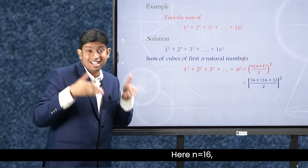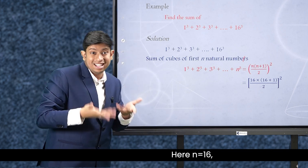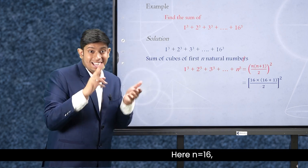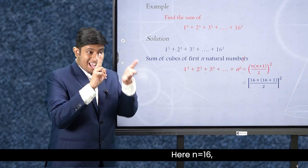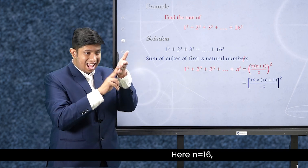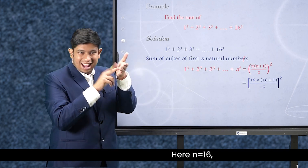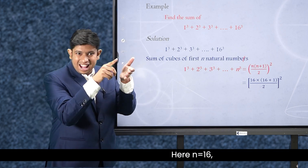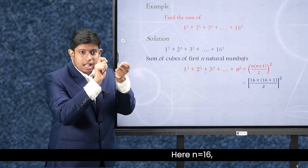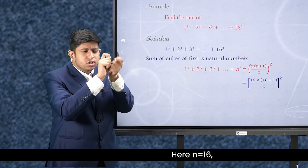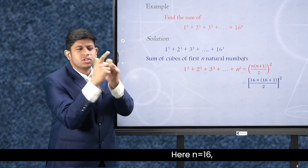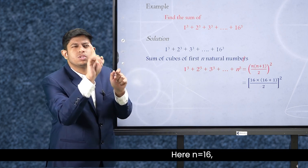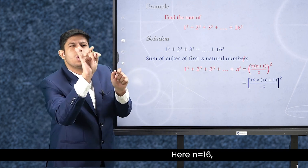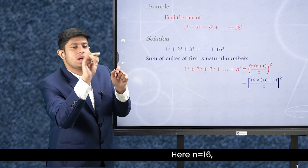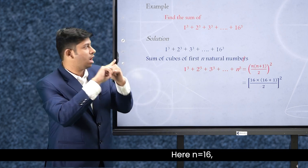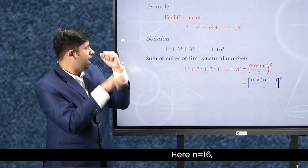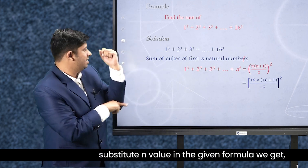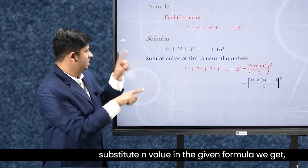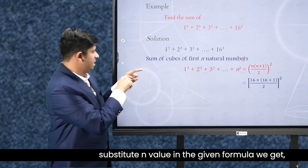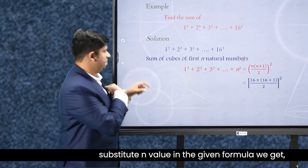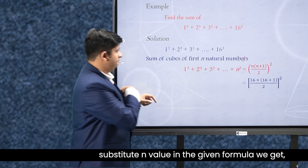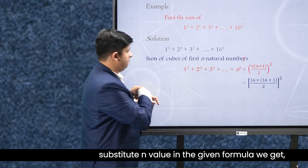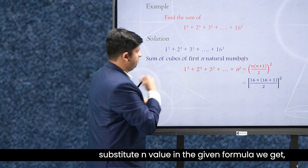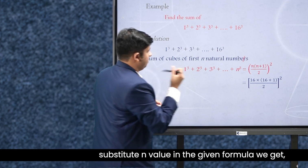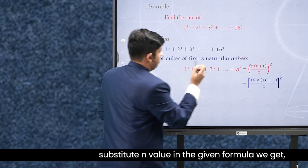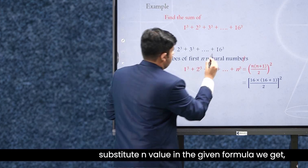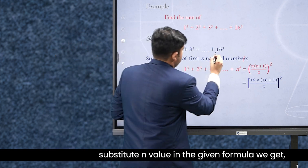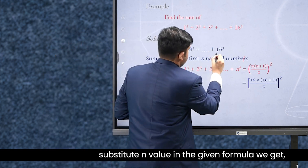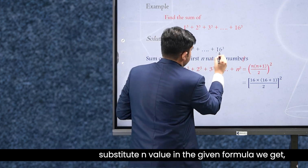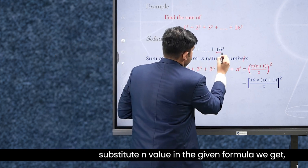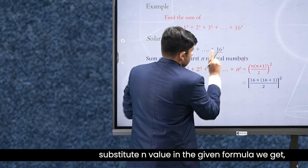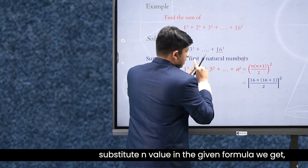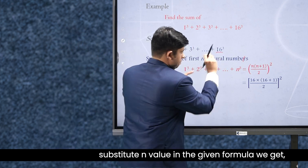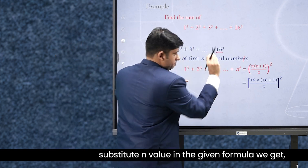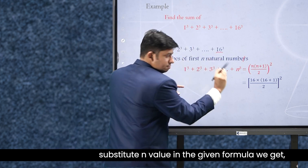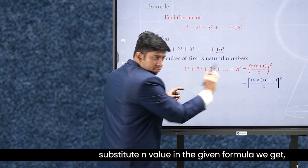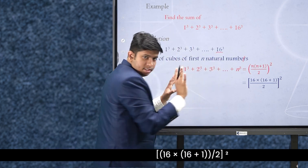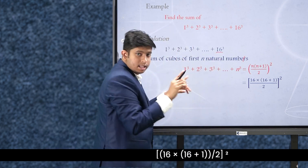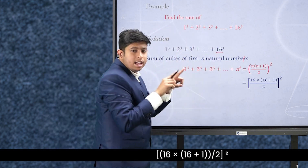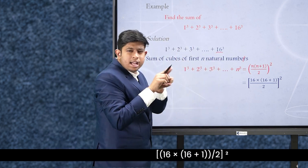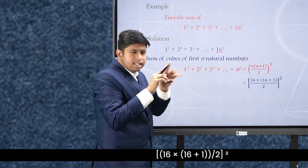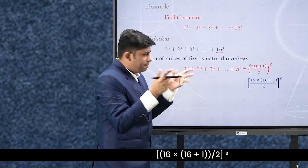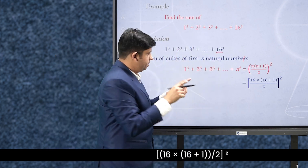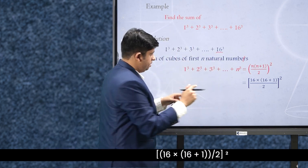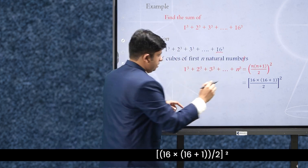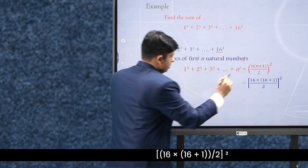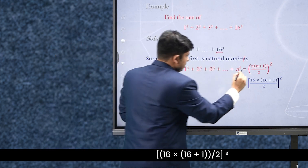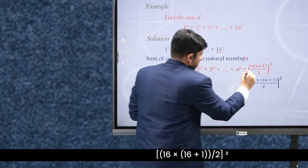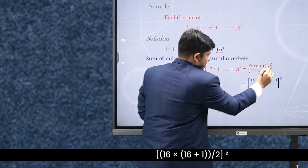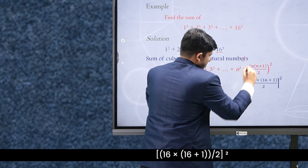Here n is equal to 16. Substitute n value in the given formula, we get 16 into 16 plus 1